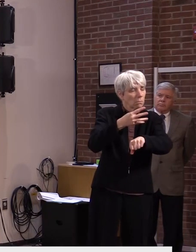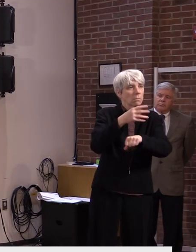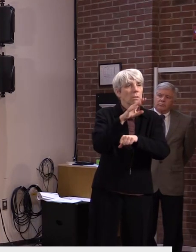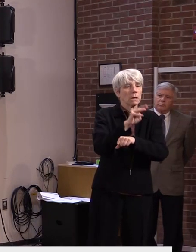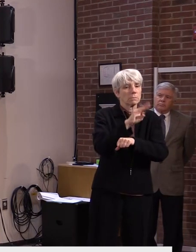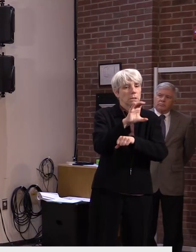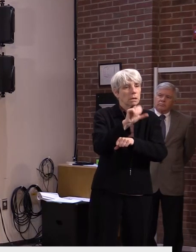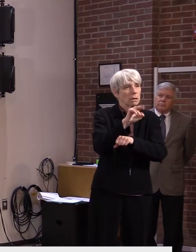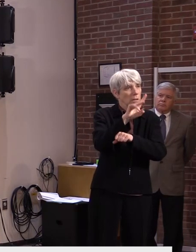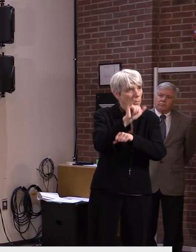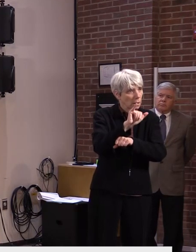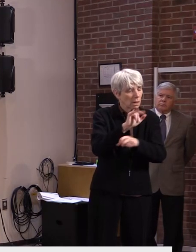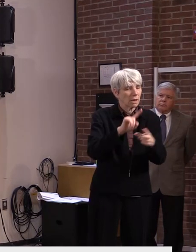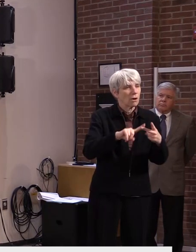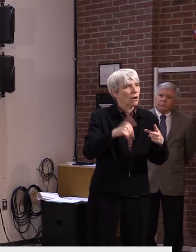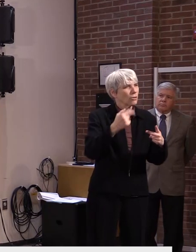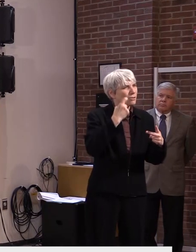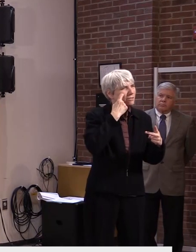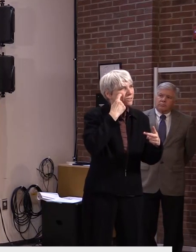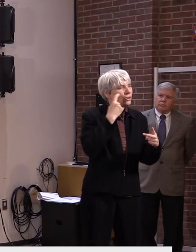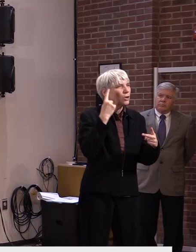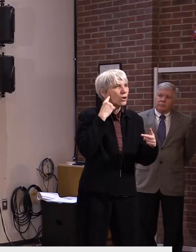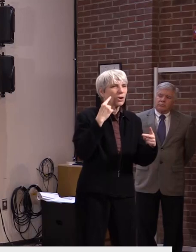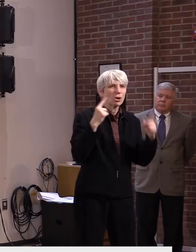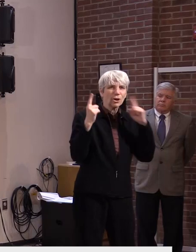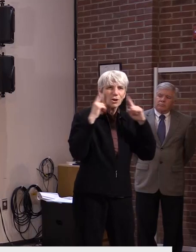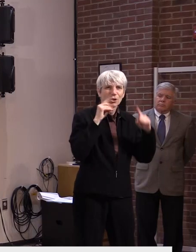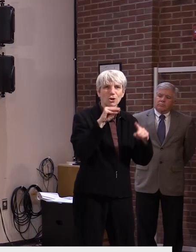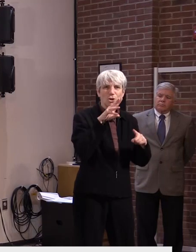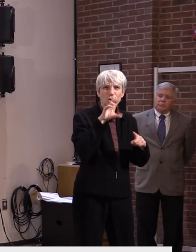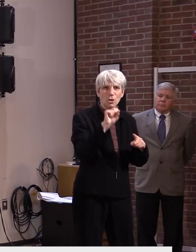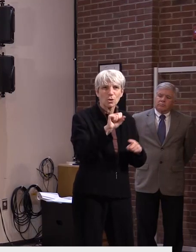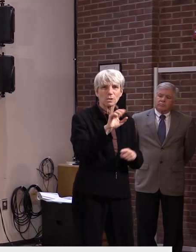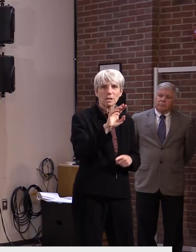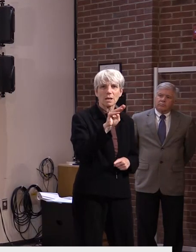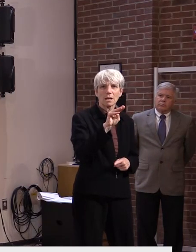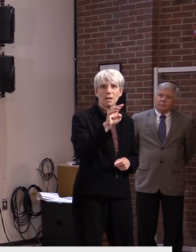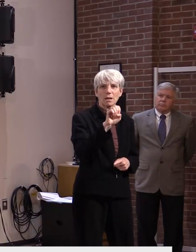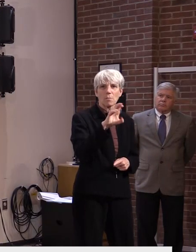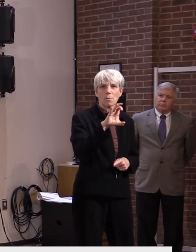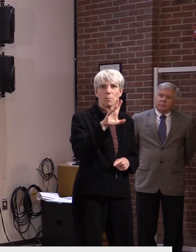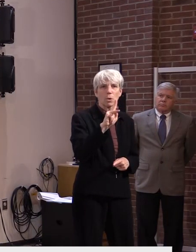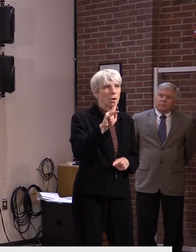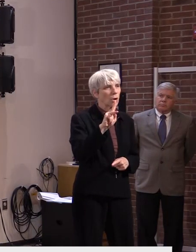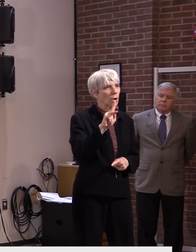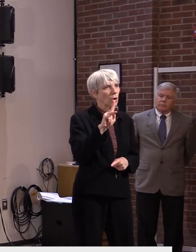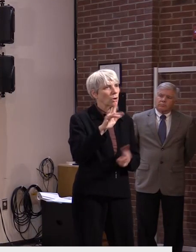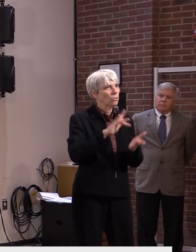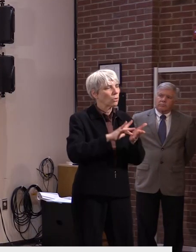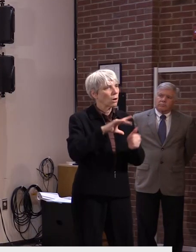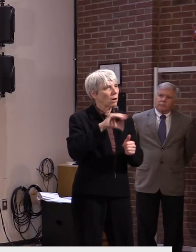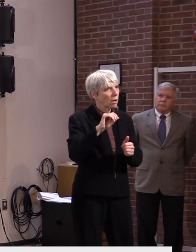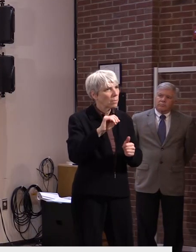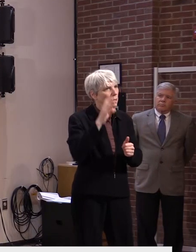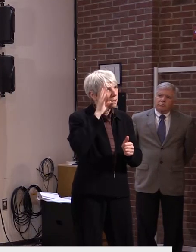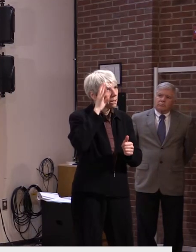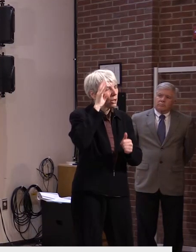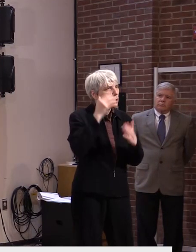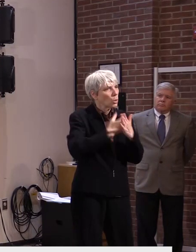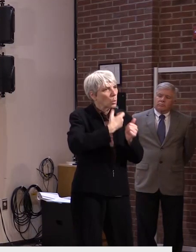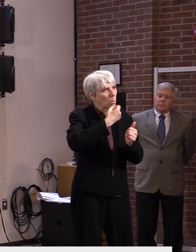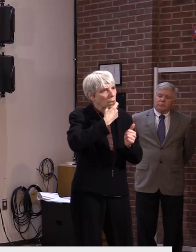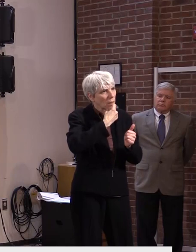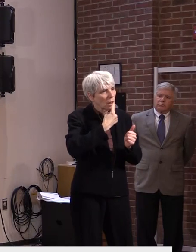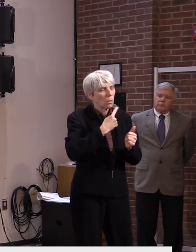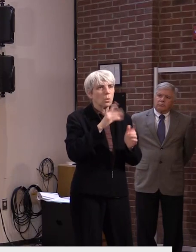an oral type of antiviral pill, I think that's a game changer, because that's easy, it's less expensive,